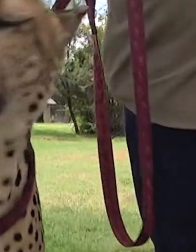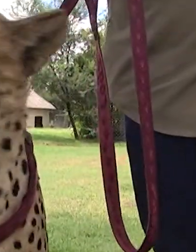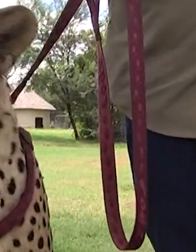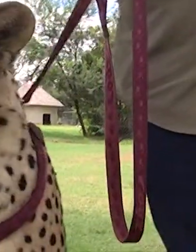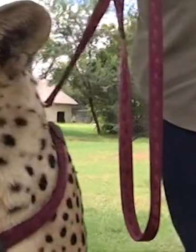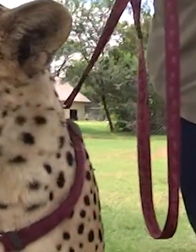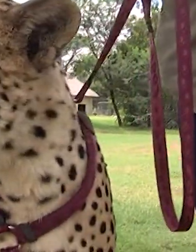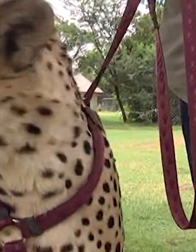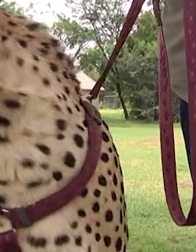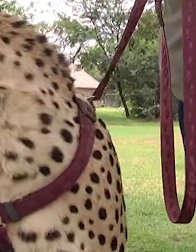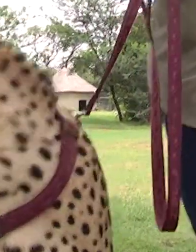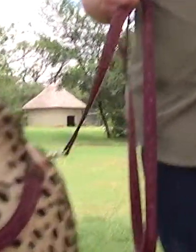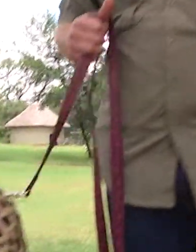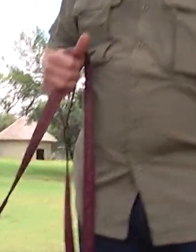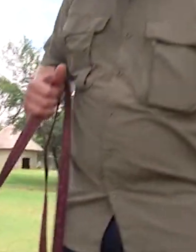life.